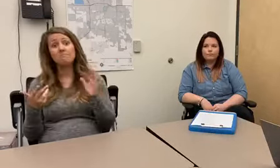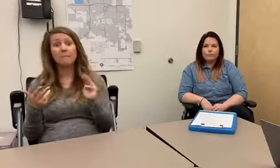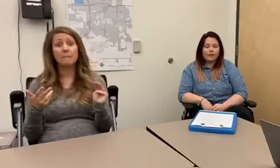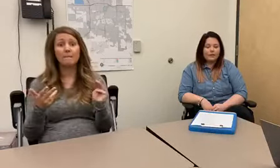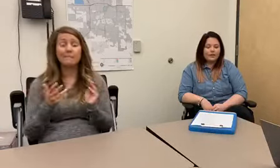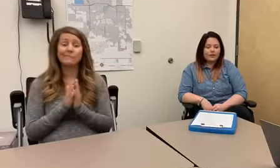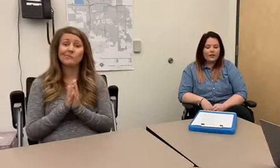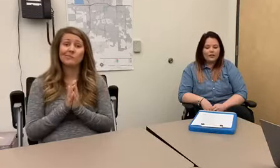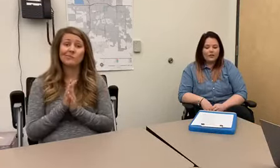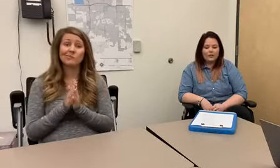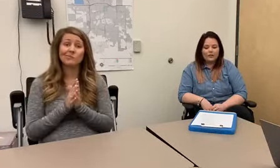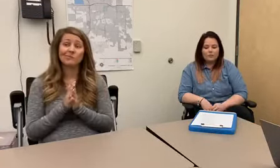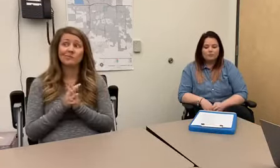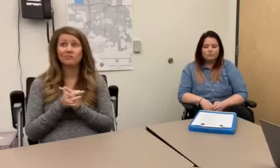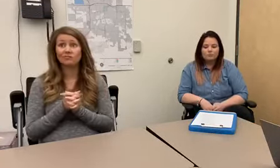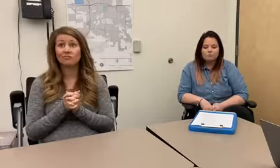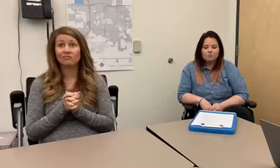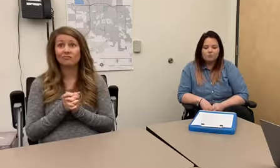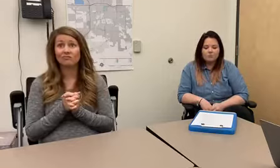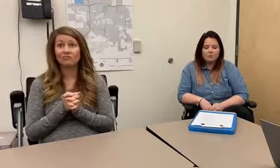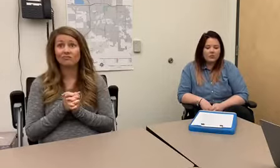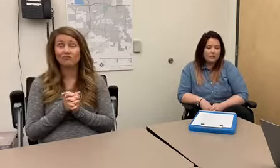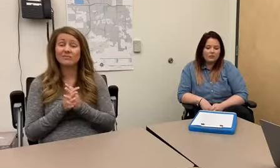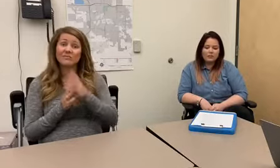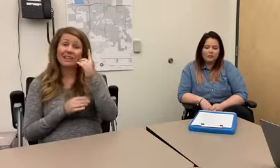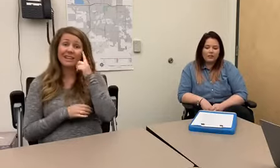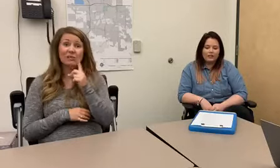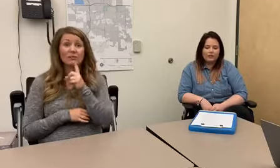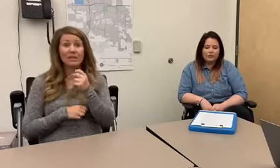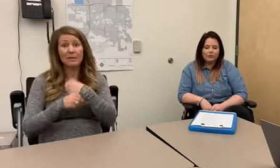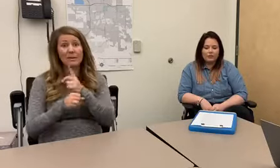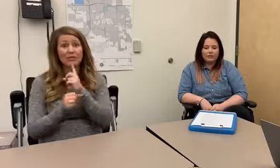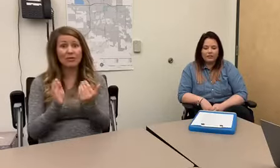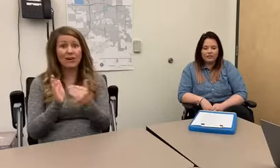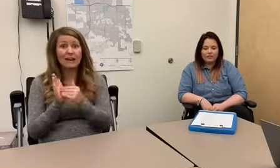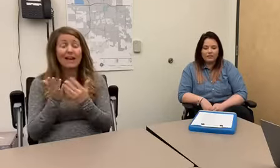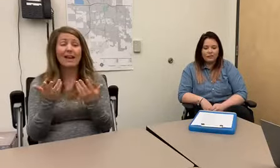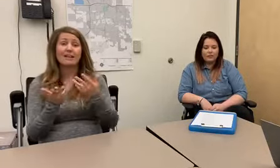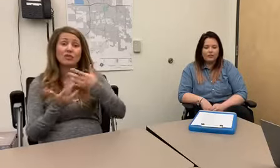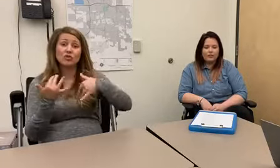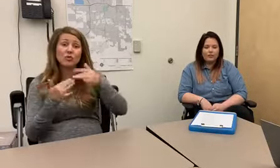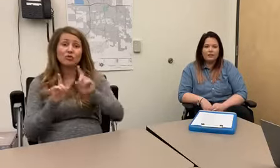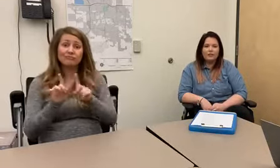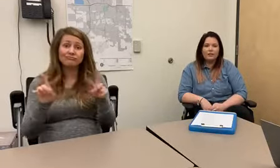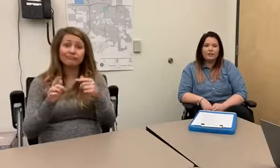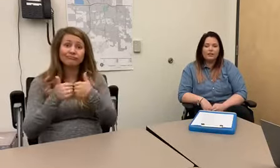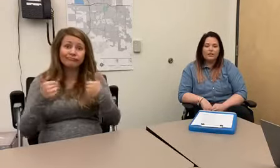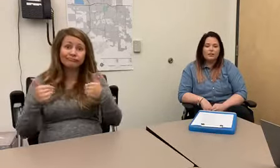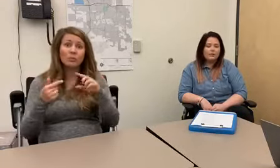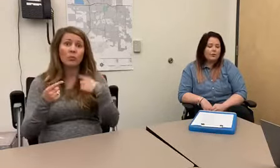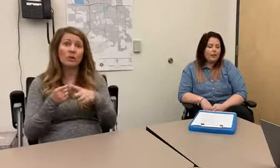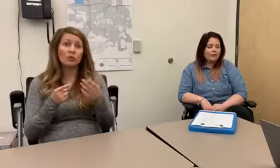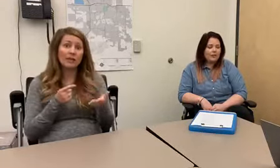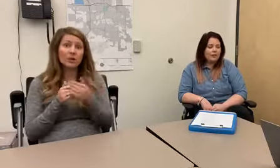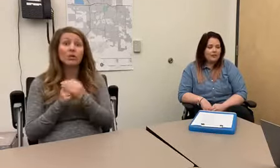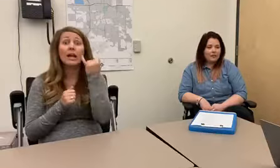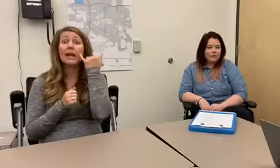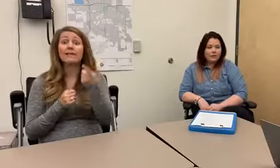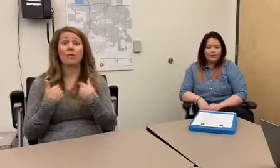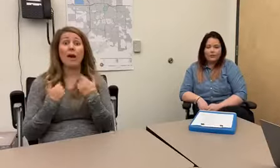I would say just make sure, again, to socially distance while you're there. If you have hand sanitizer that you can